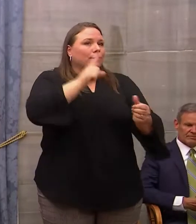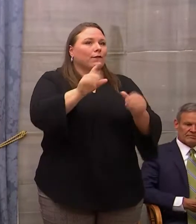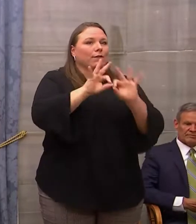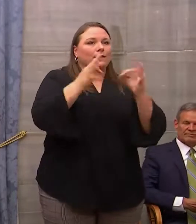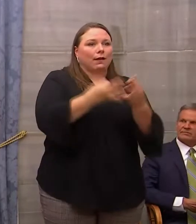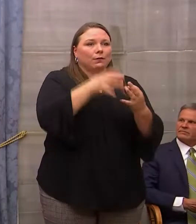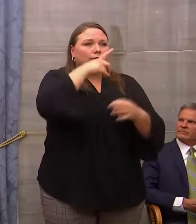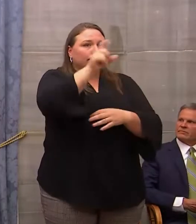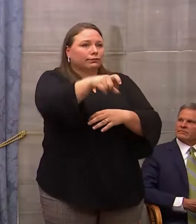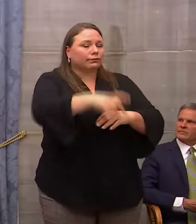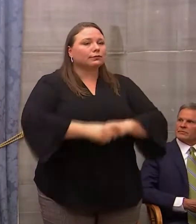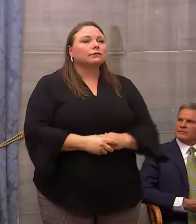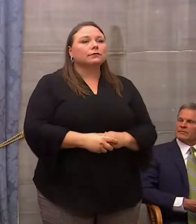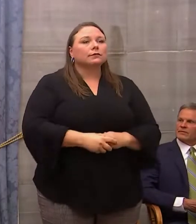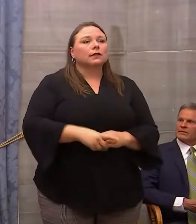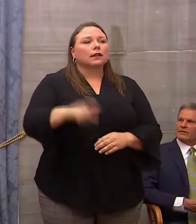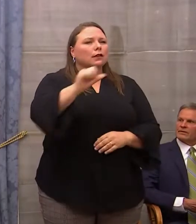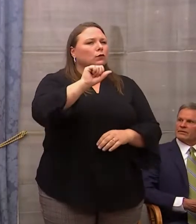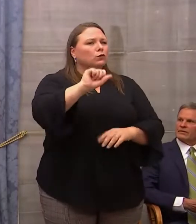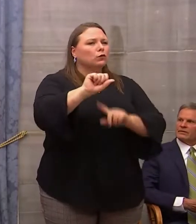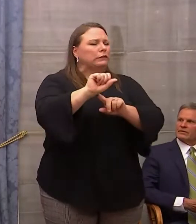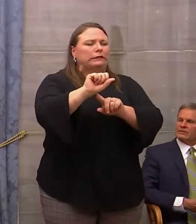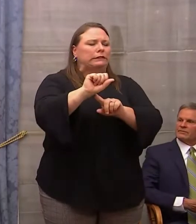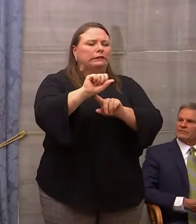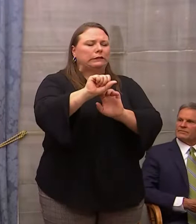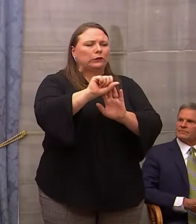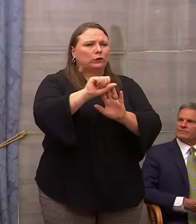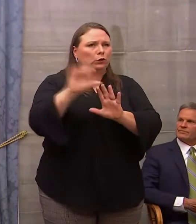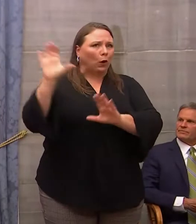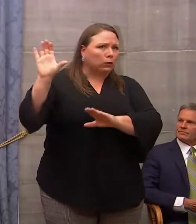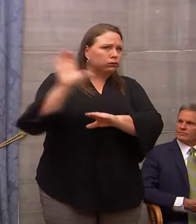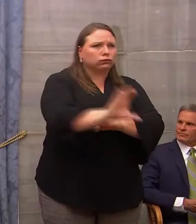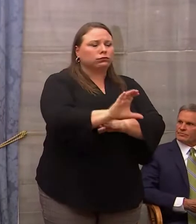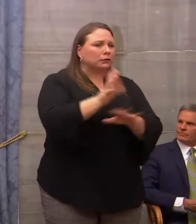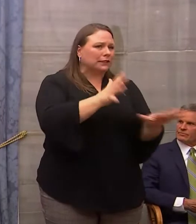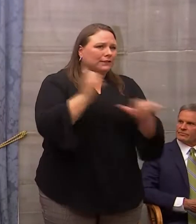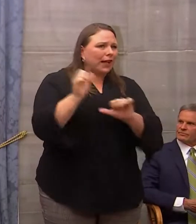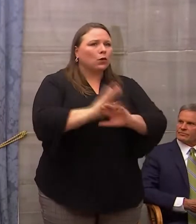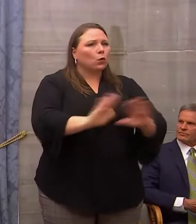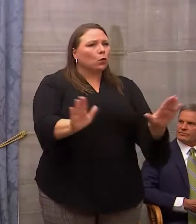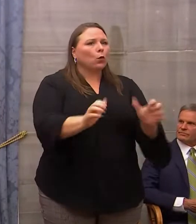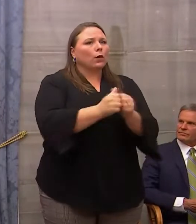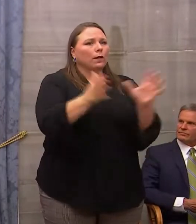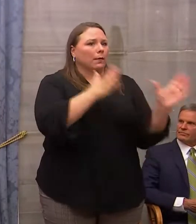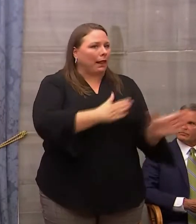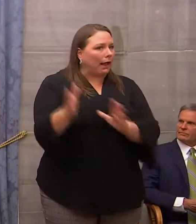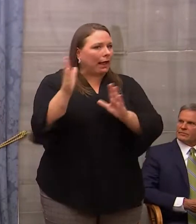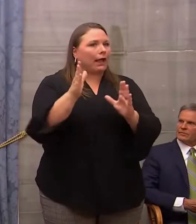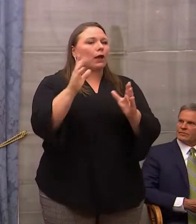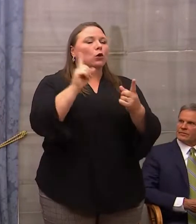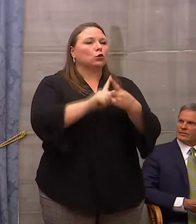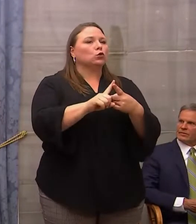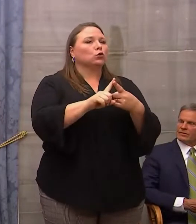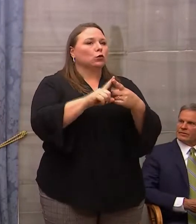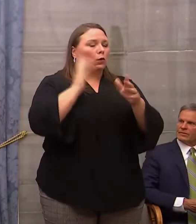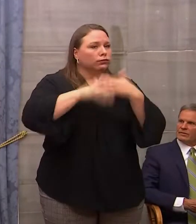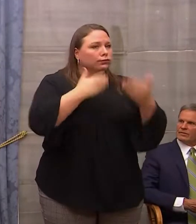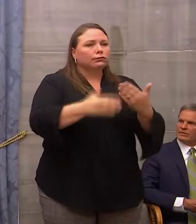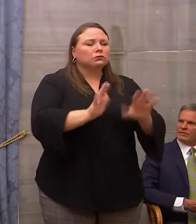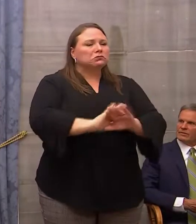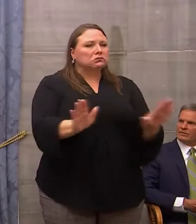block grant. They resisted the urge to move millions of dollars quickly and without plan just to get off the hot